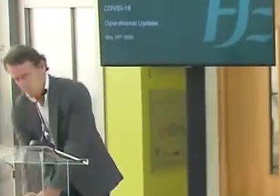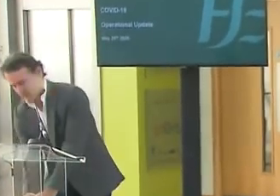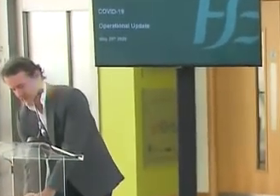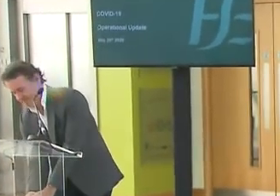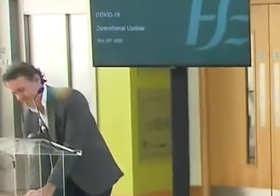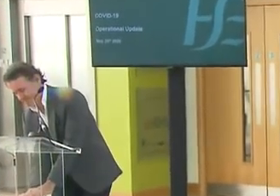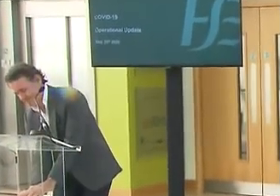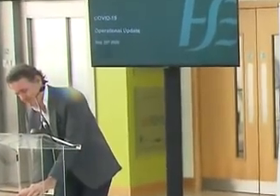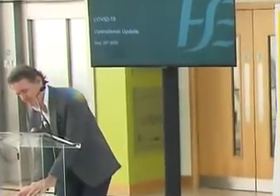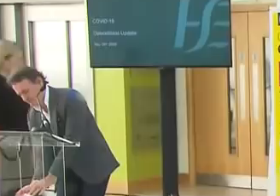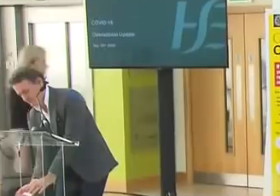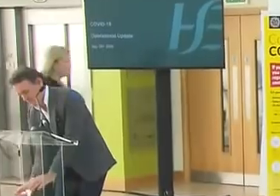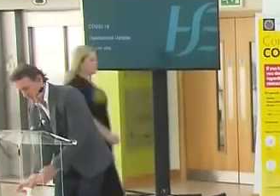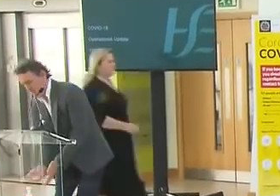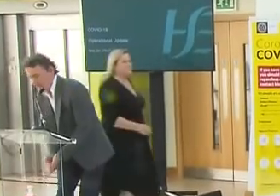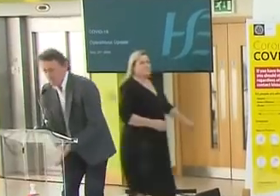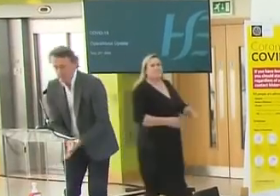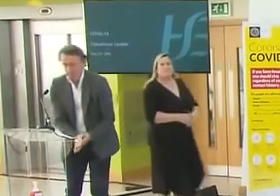Okay.